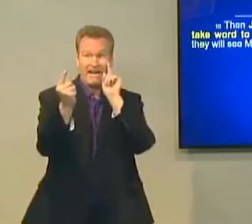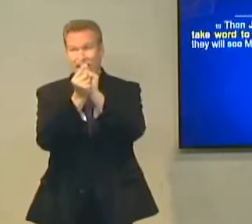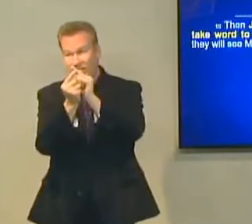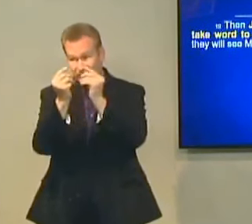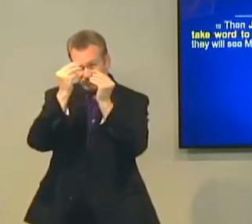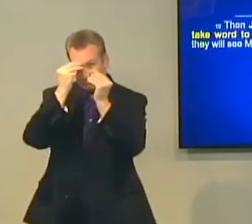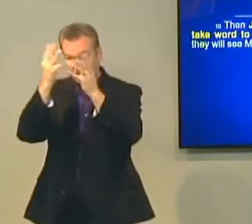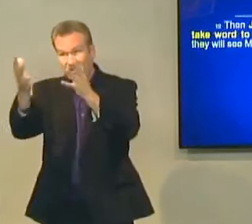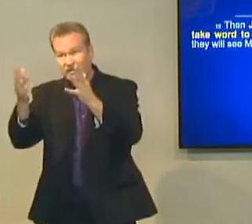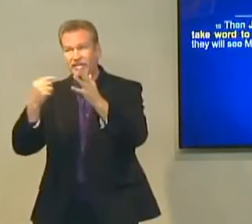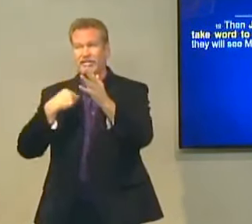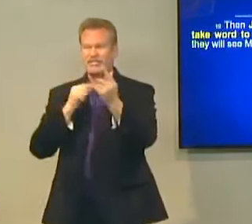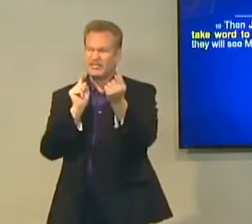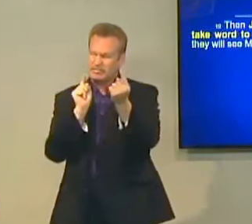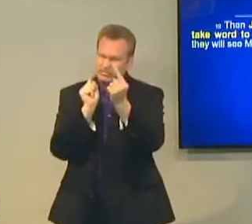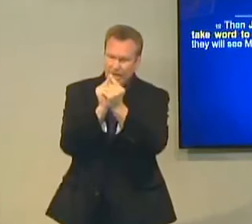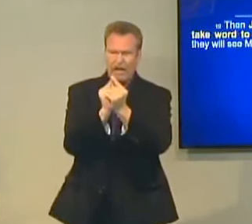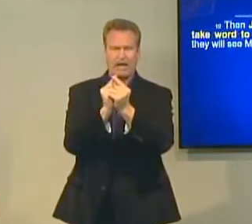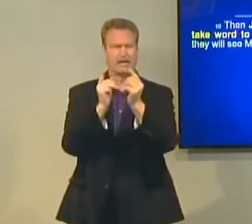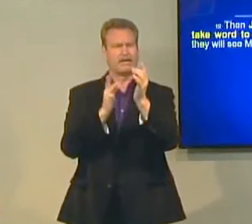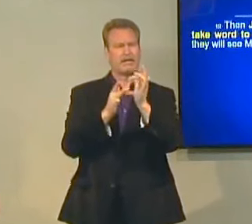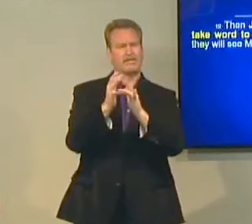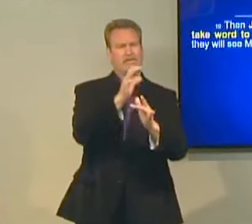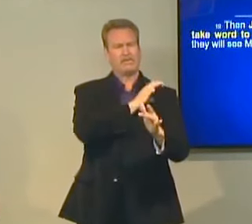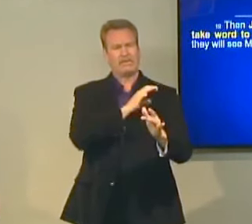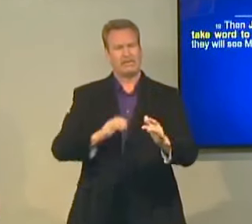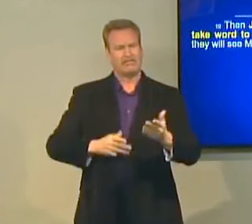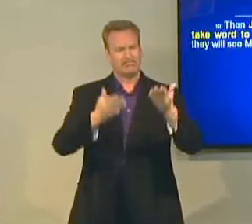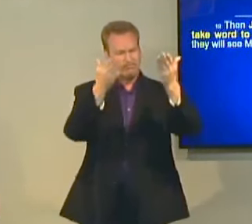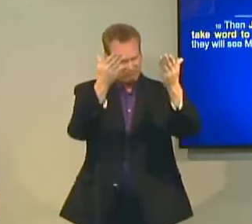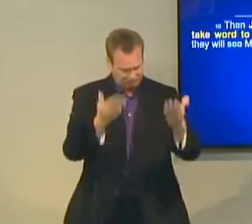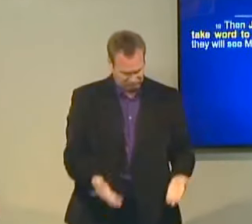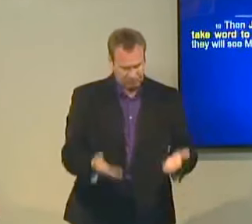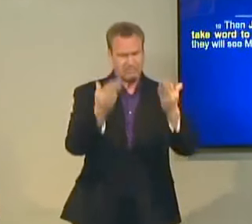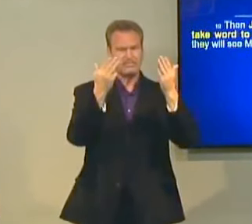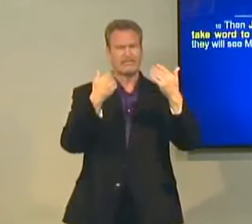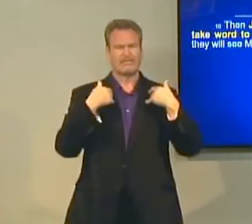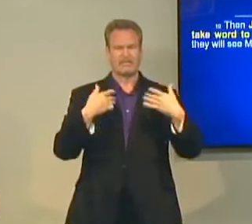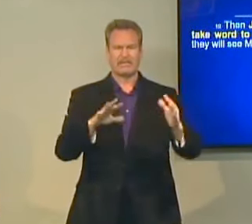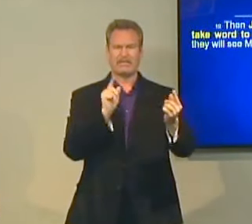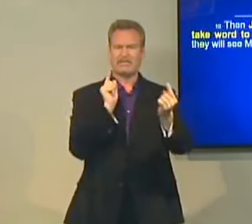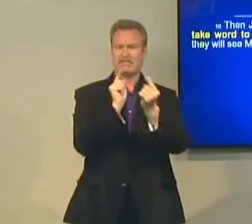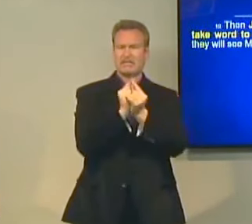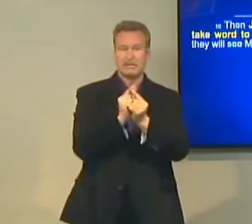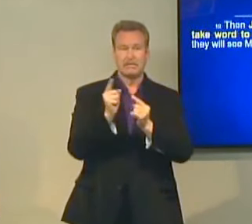He said, And there I will meet them. Tell them that is where I will go. And Jesus would be there.